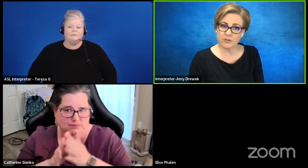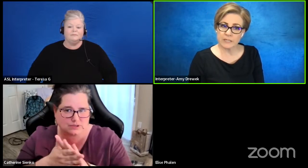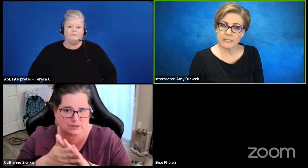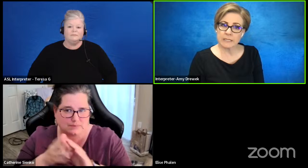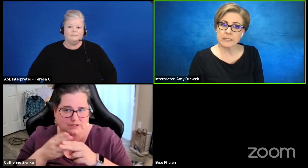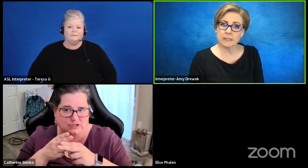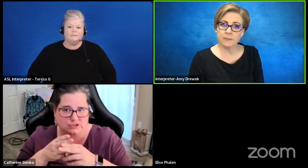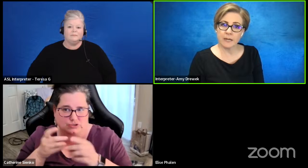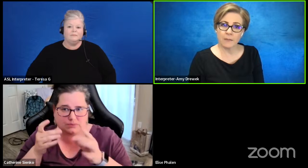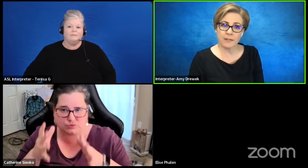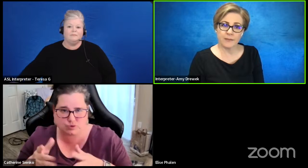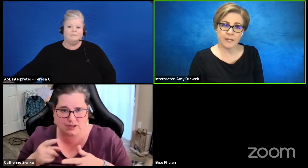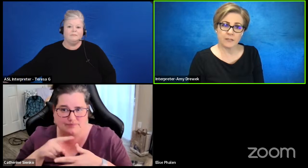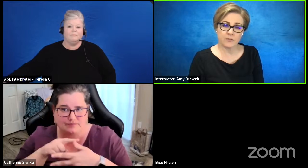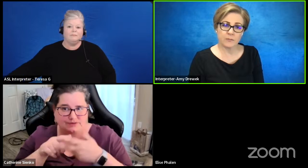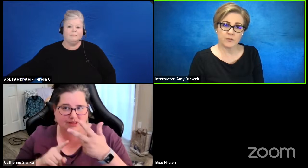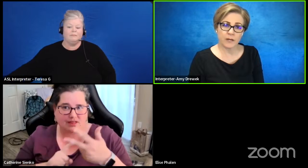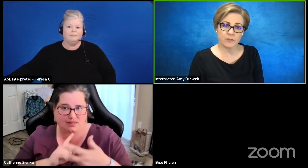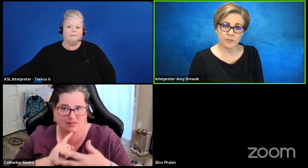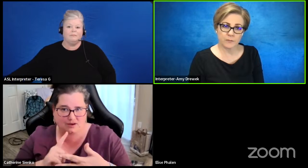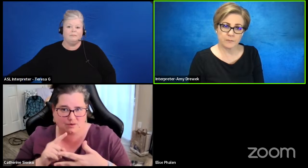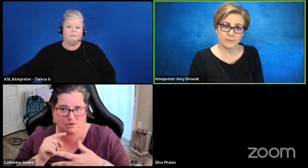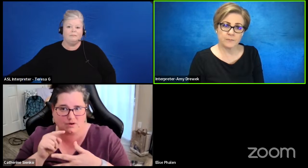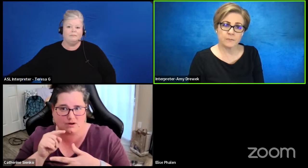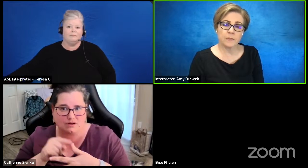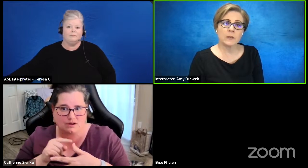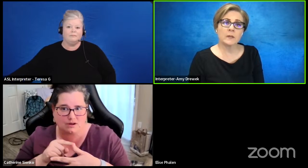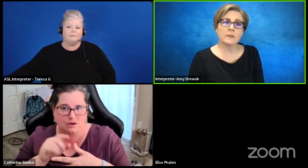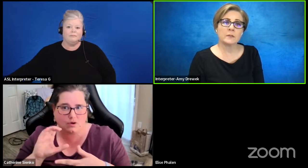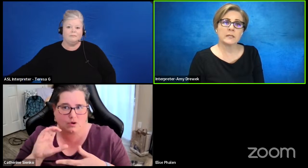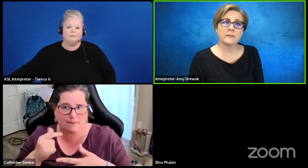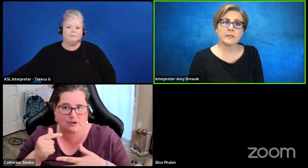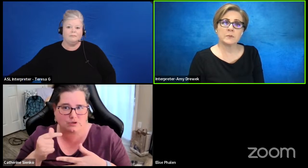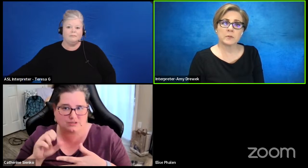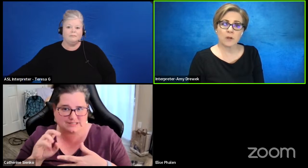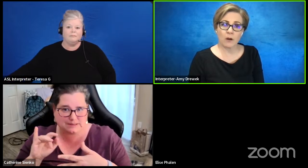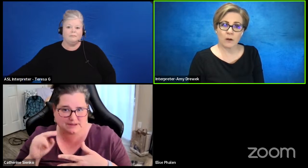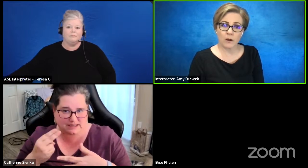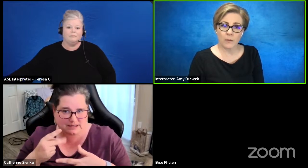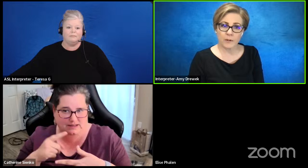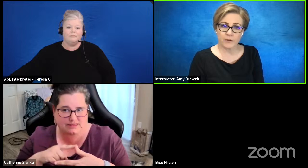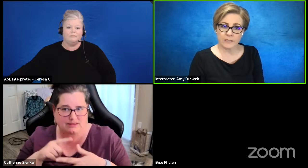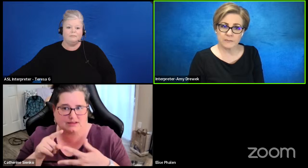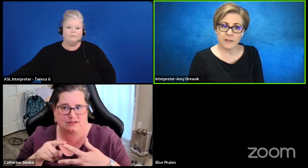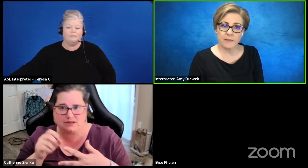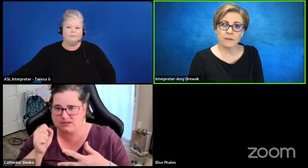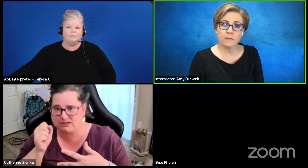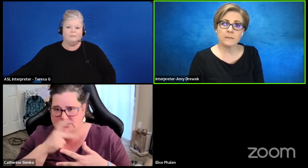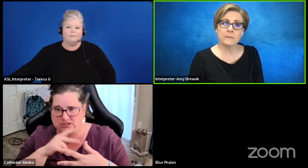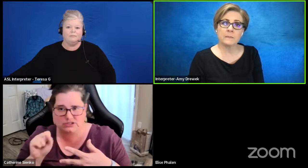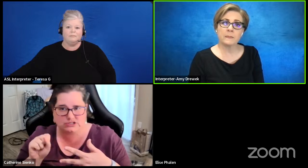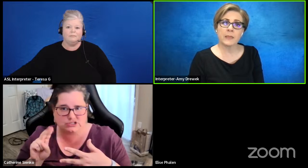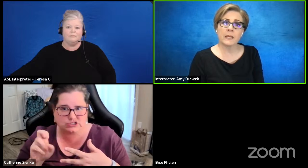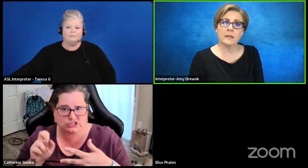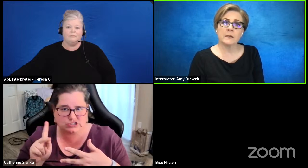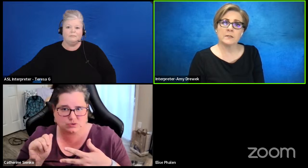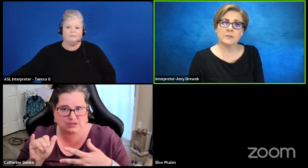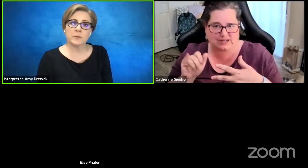and expressed interest in becoming the interim director. Those individuals are Carmen Green